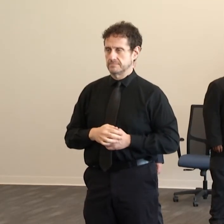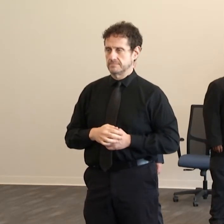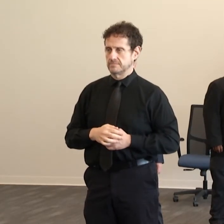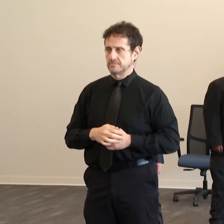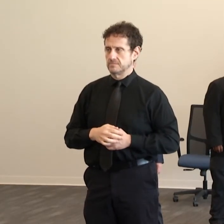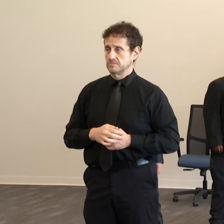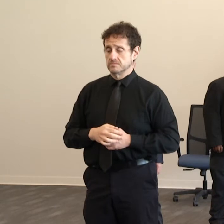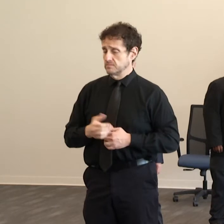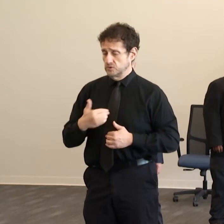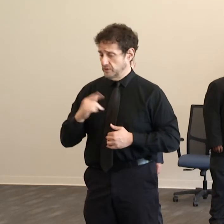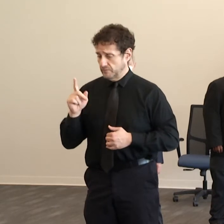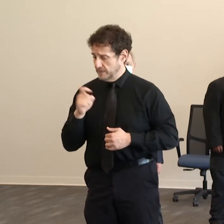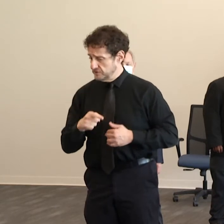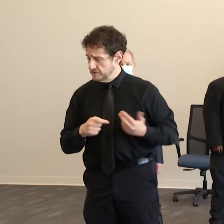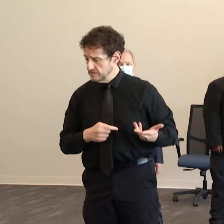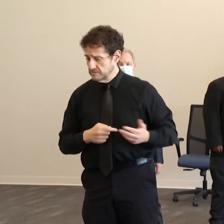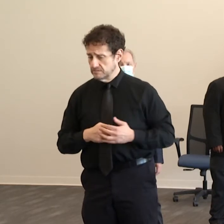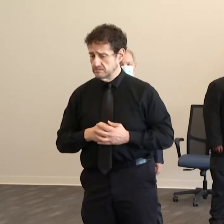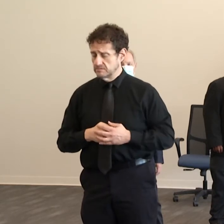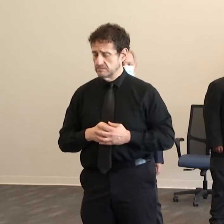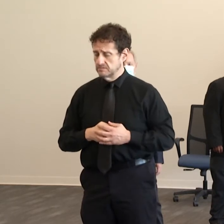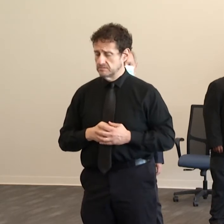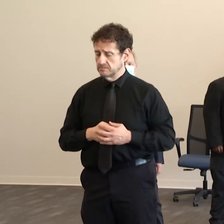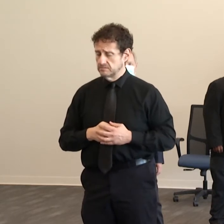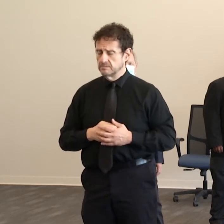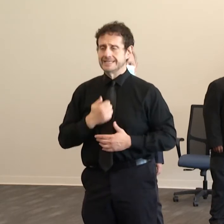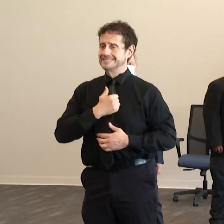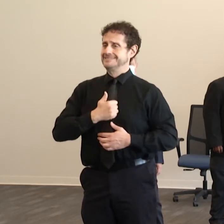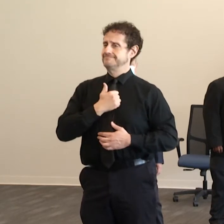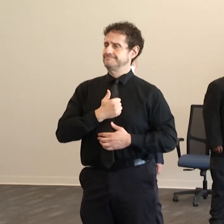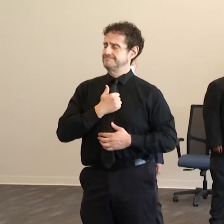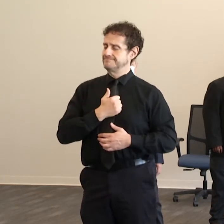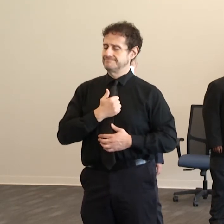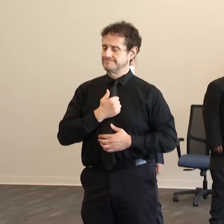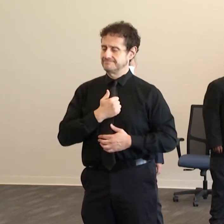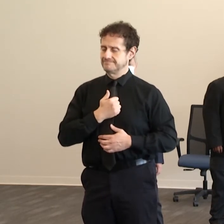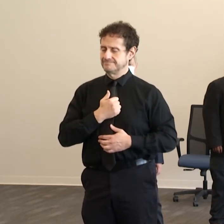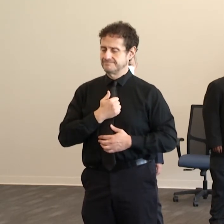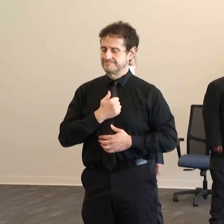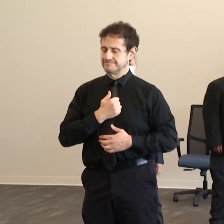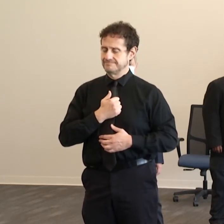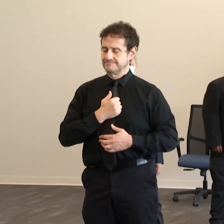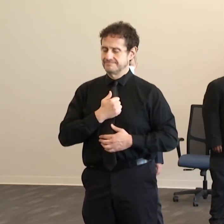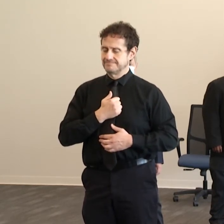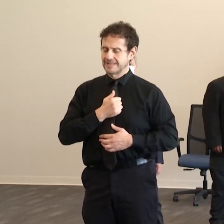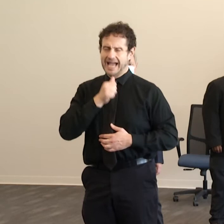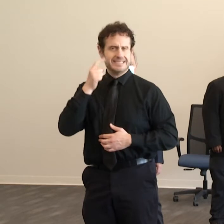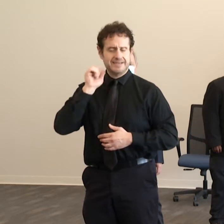What are you asking? What's your question? Do you have any questions? Oh, I'm sorry. I didn't hear that part. I just heard you say crane.